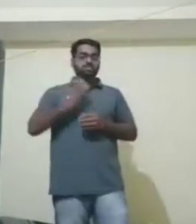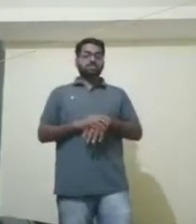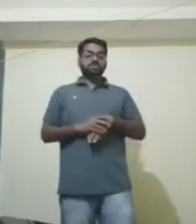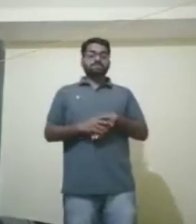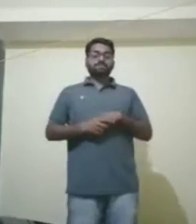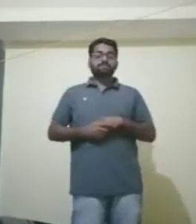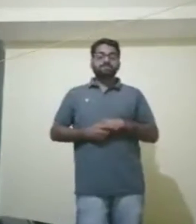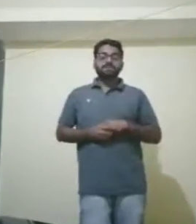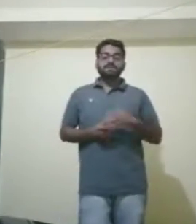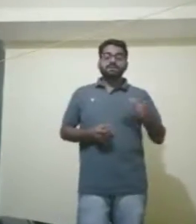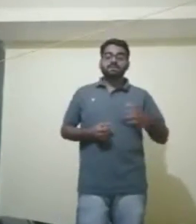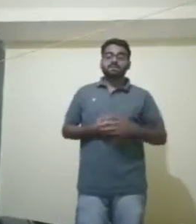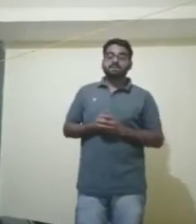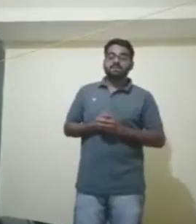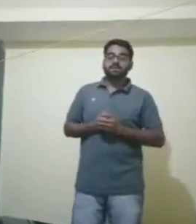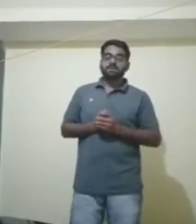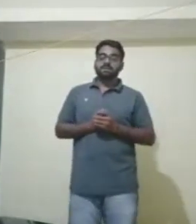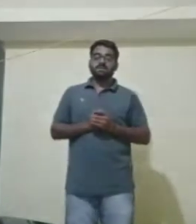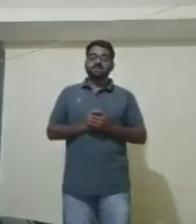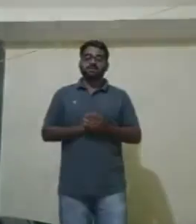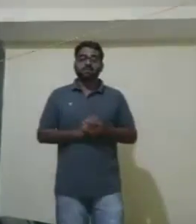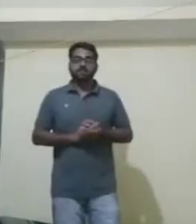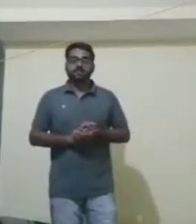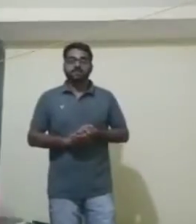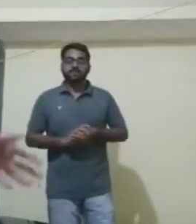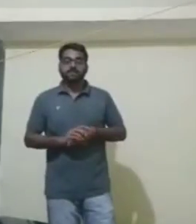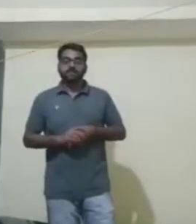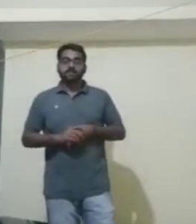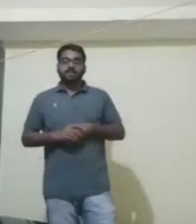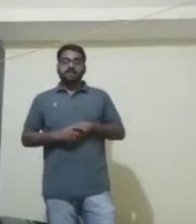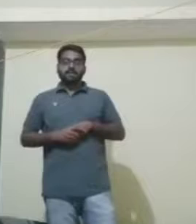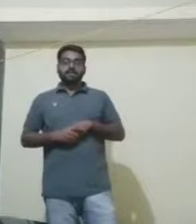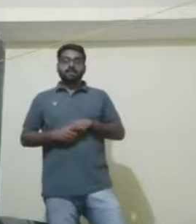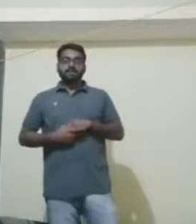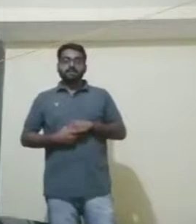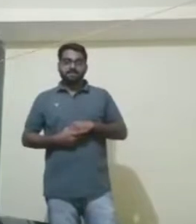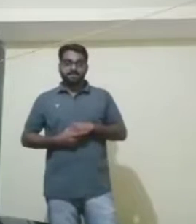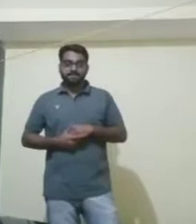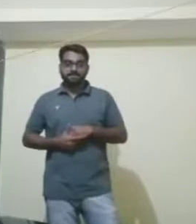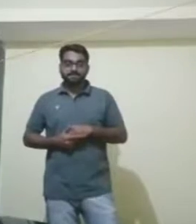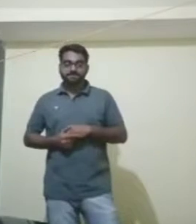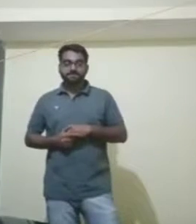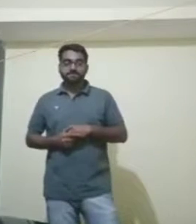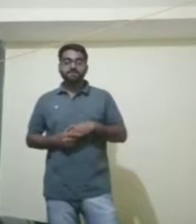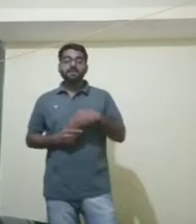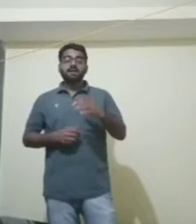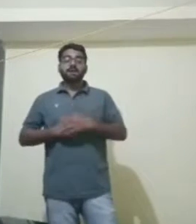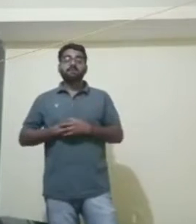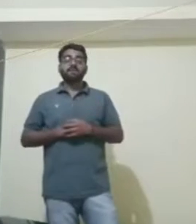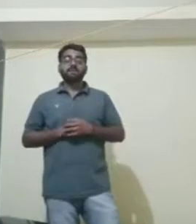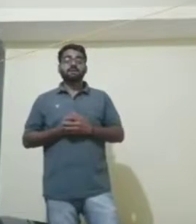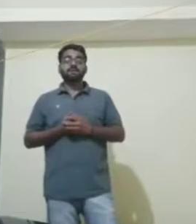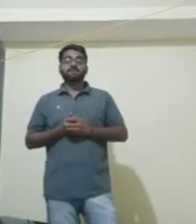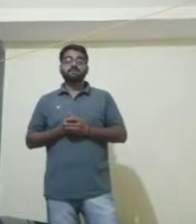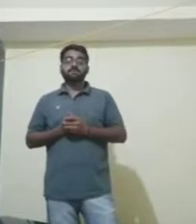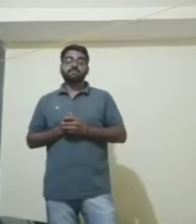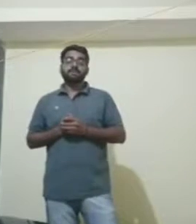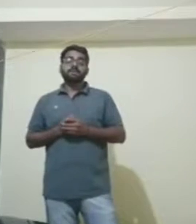So this is our join method, and the after that the